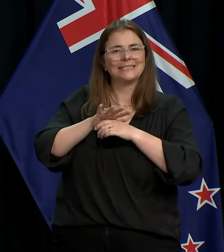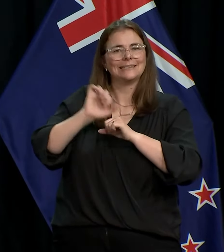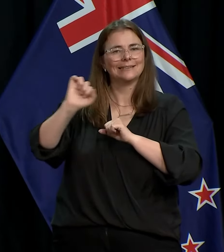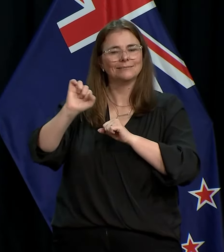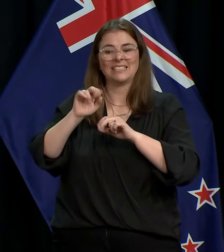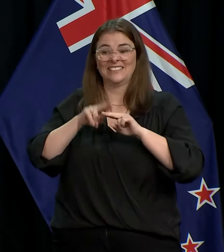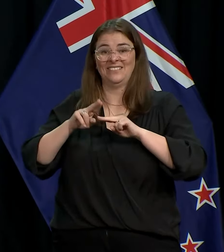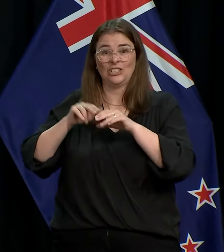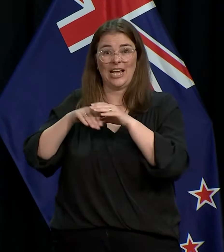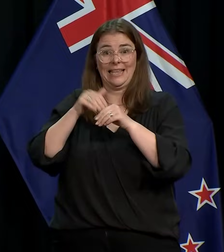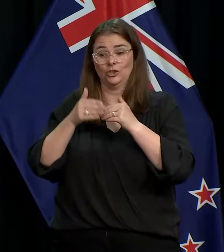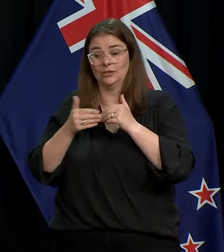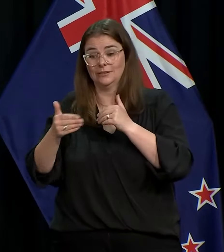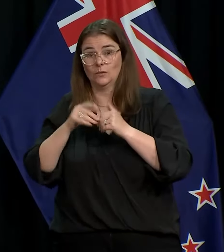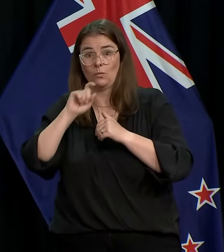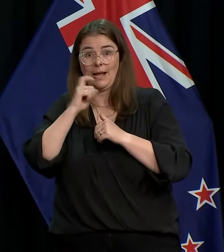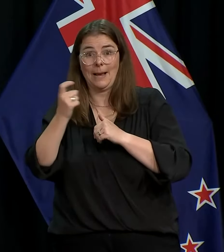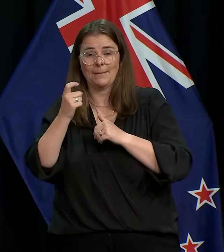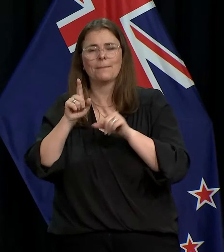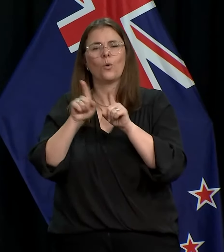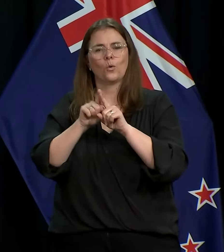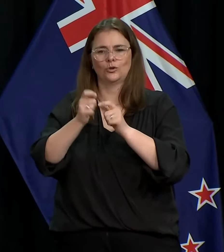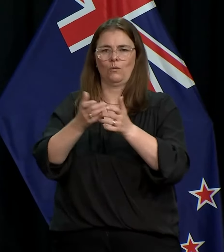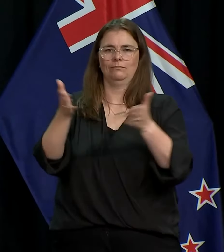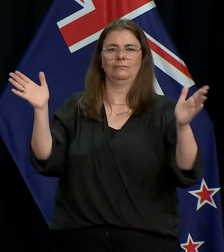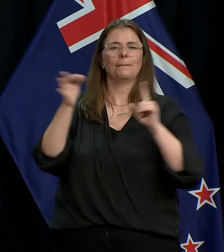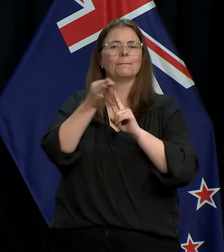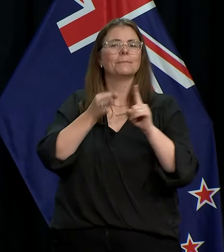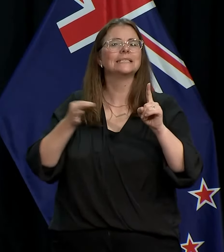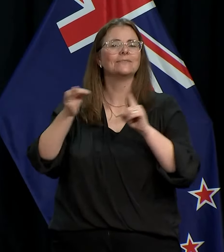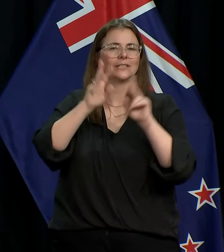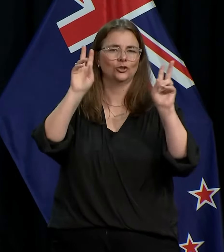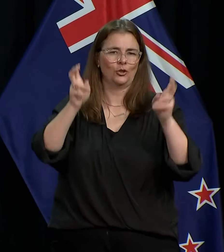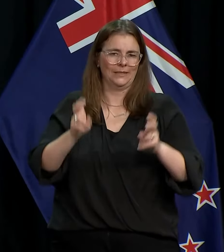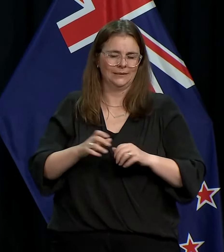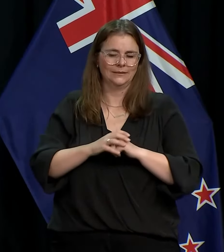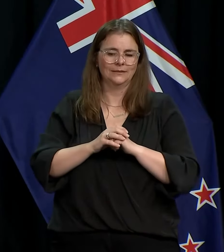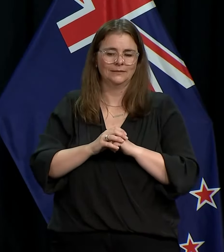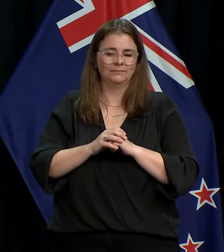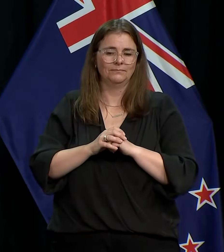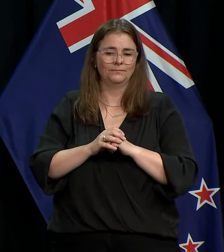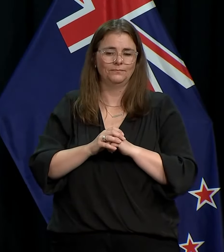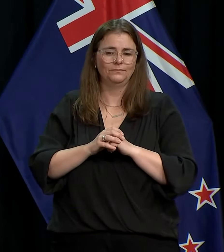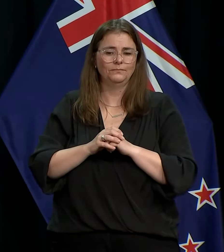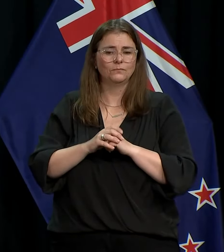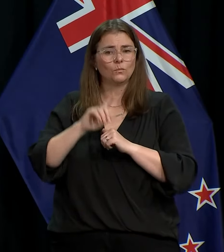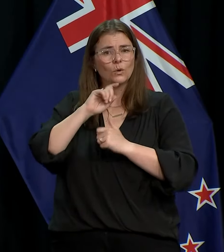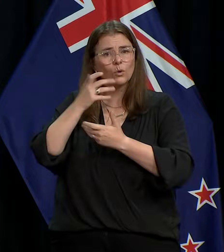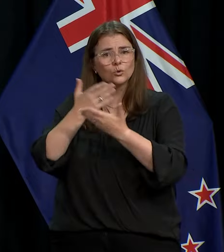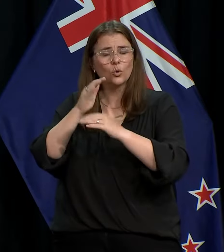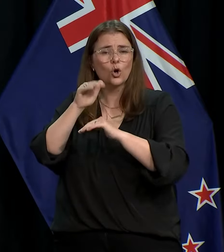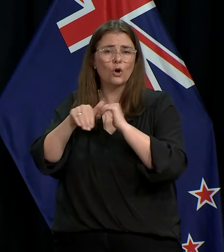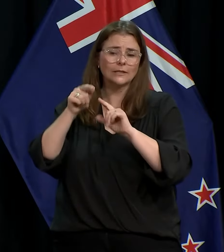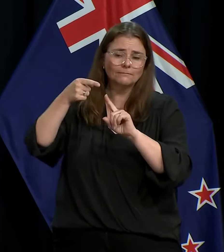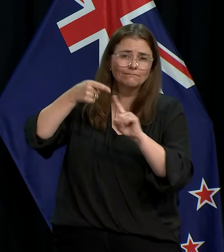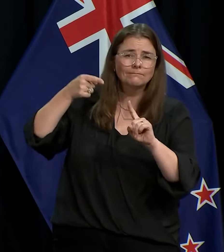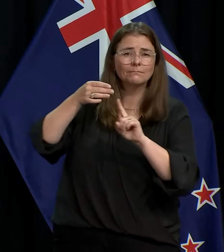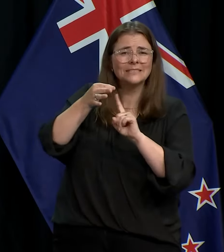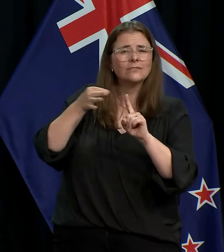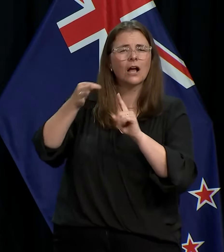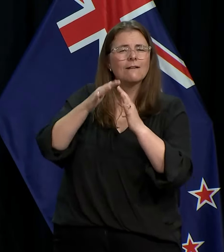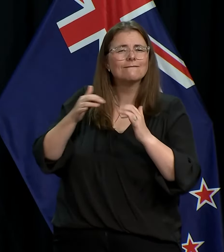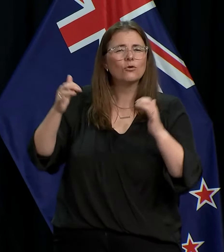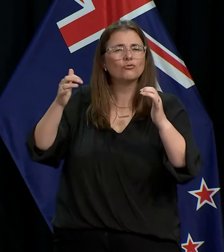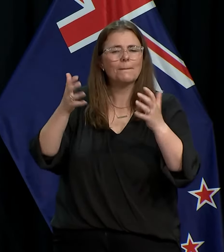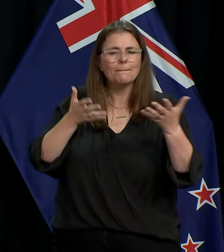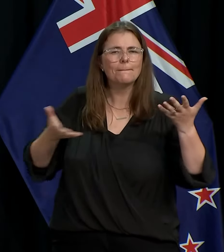upcoming elections, but also Pacific matters. As you would expect, we'll be interested in just generally the focus of the Pacific Island Forum on